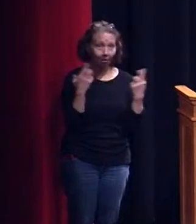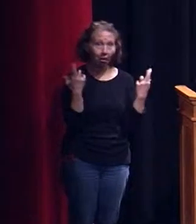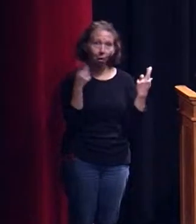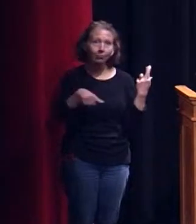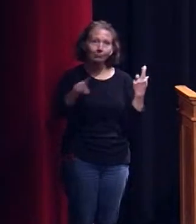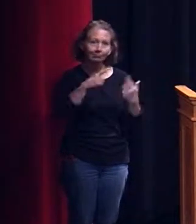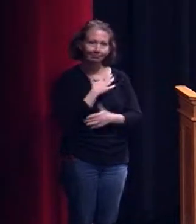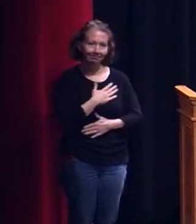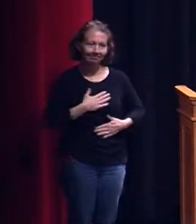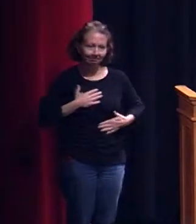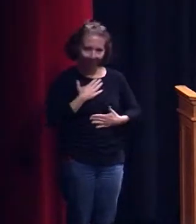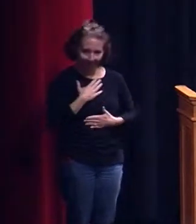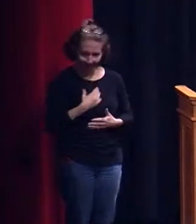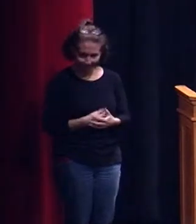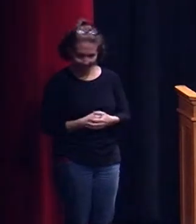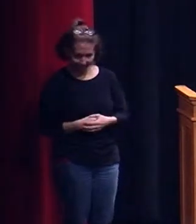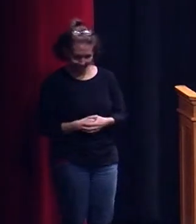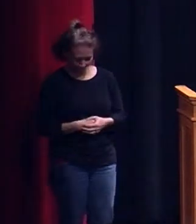it.